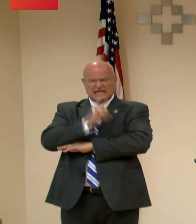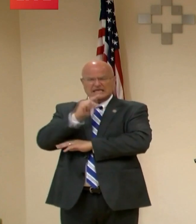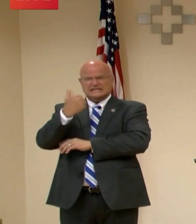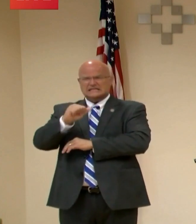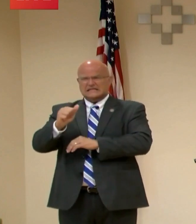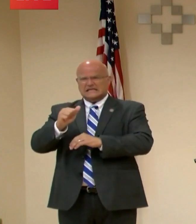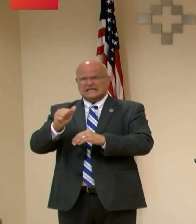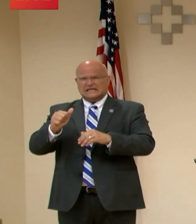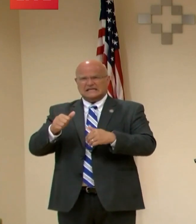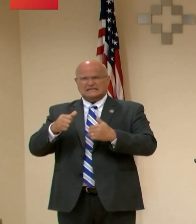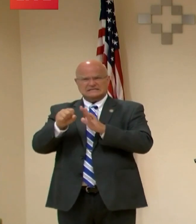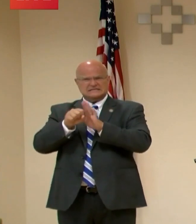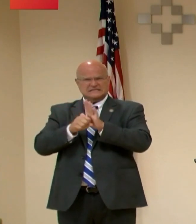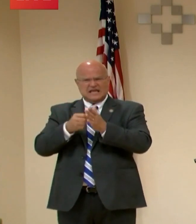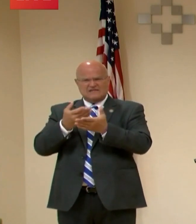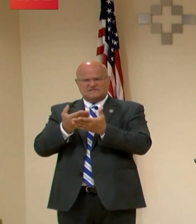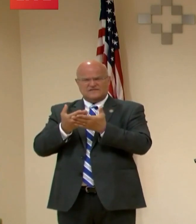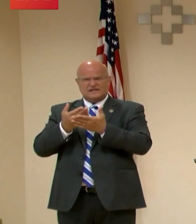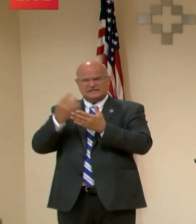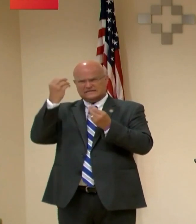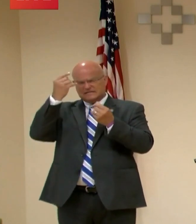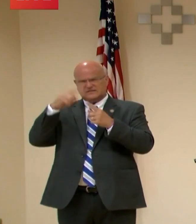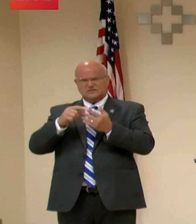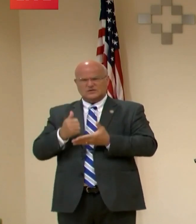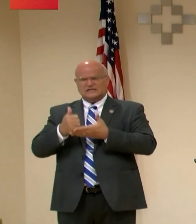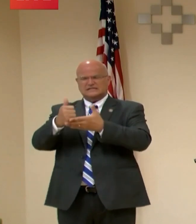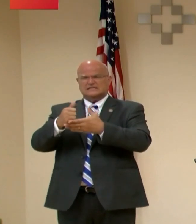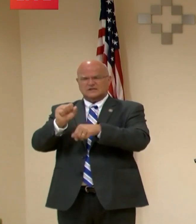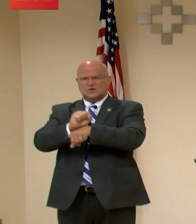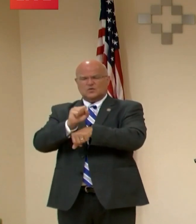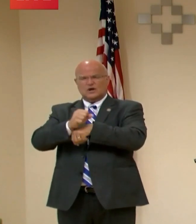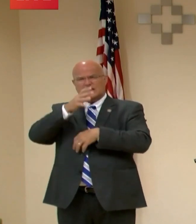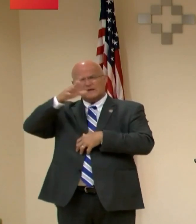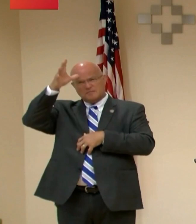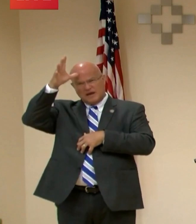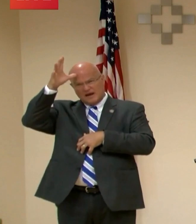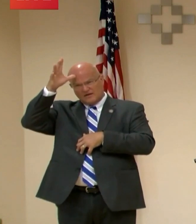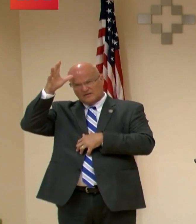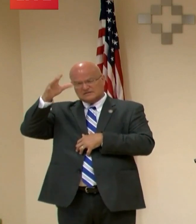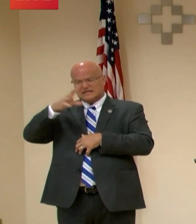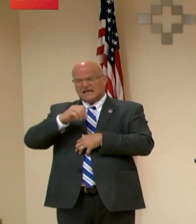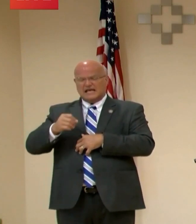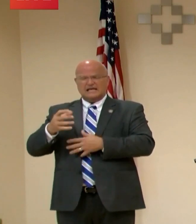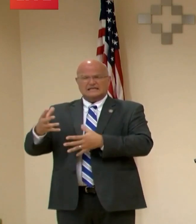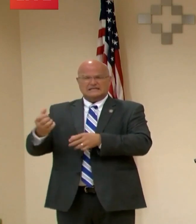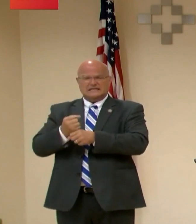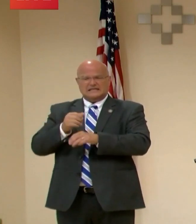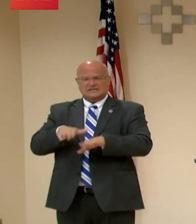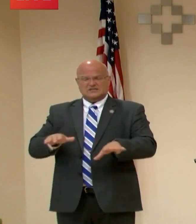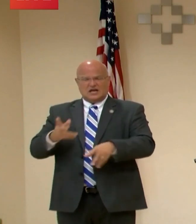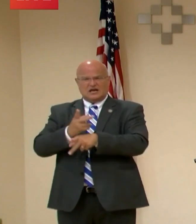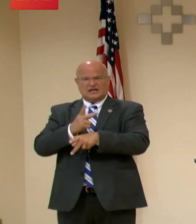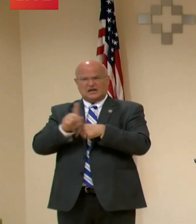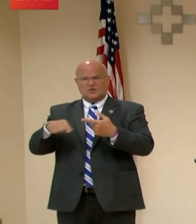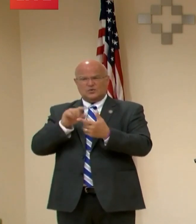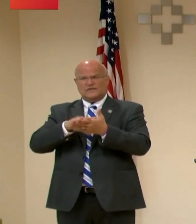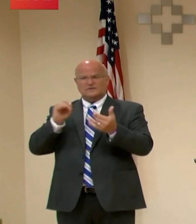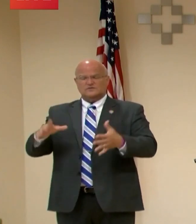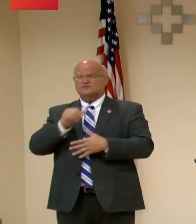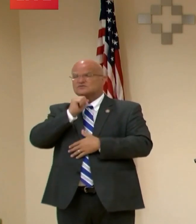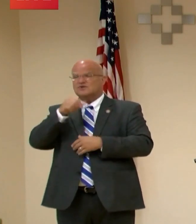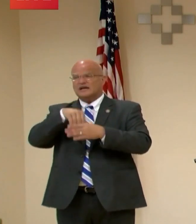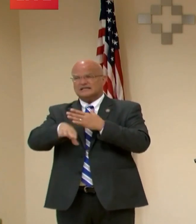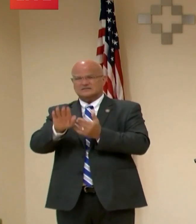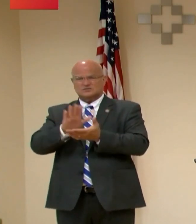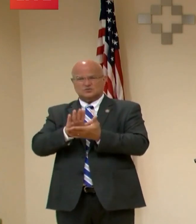any provision or state funding being considered to assist working parents in securing childcare on the days when their students are